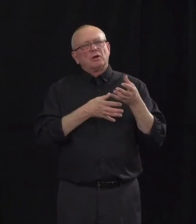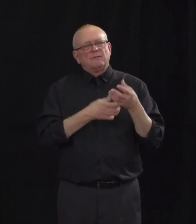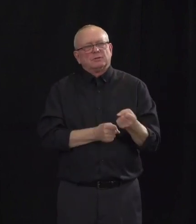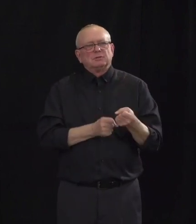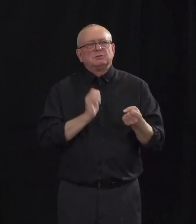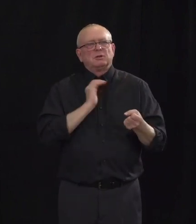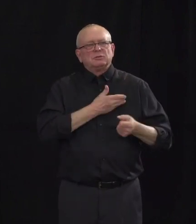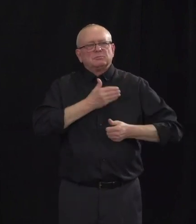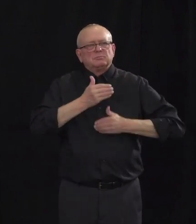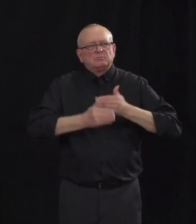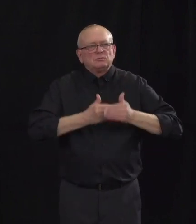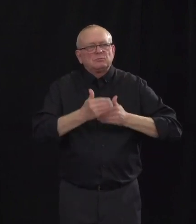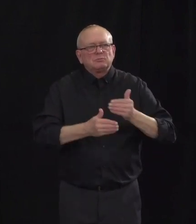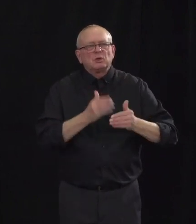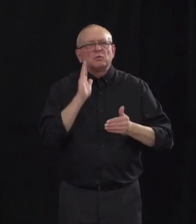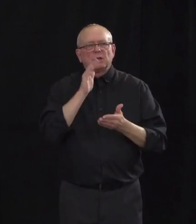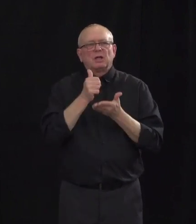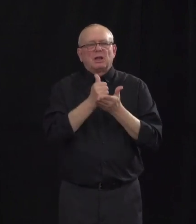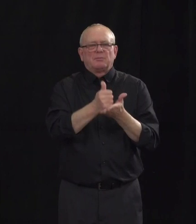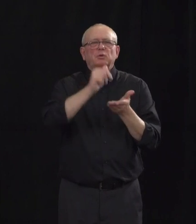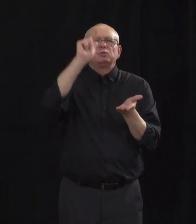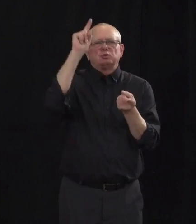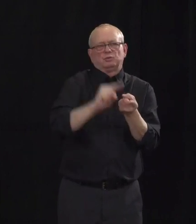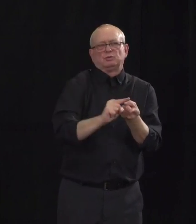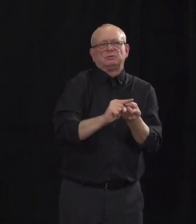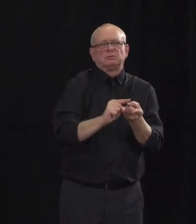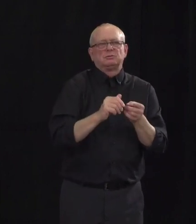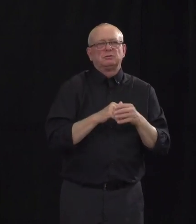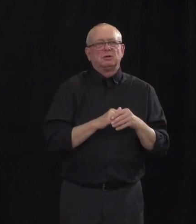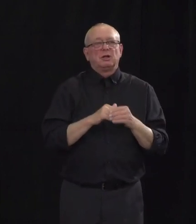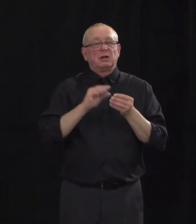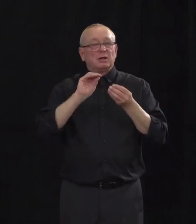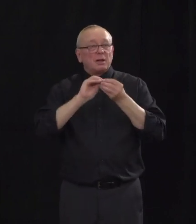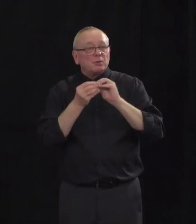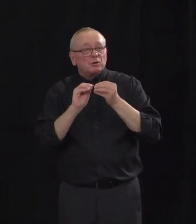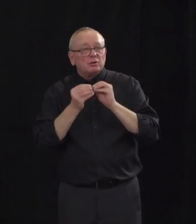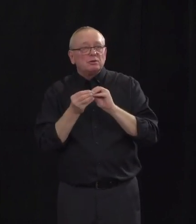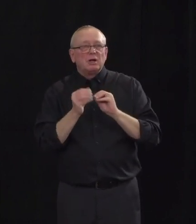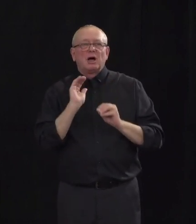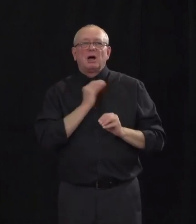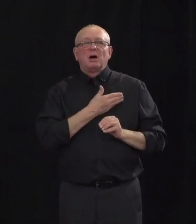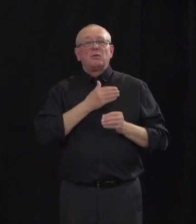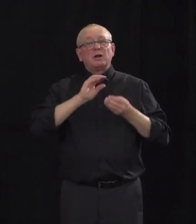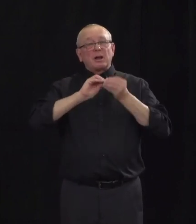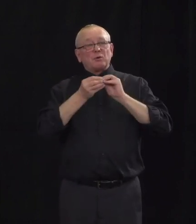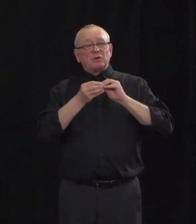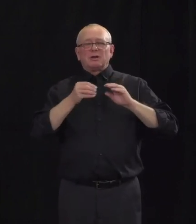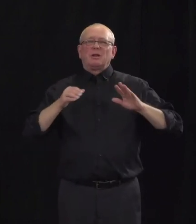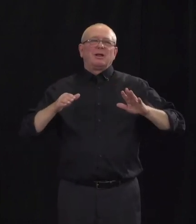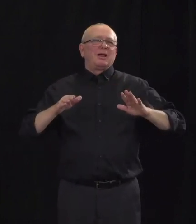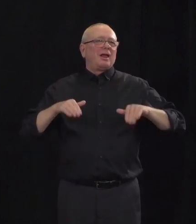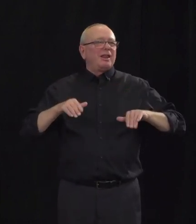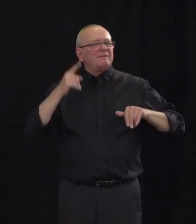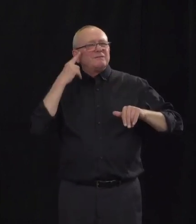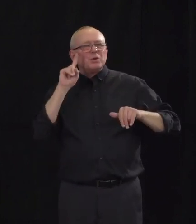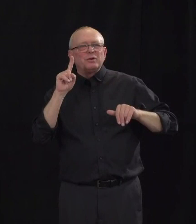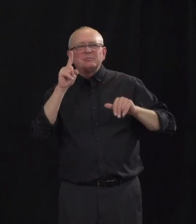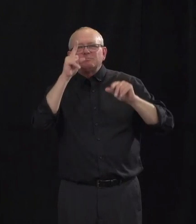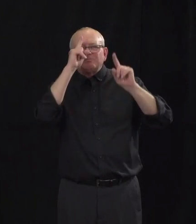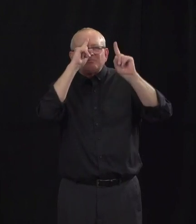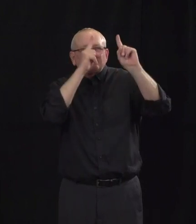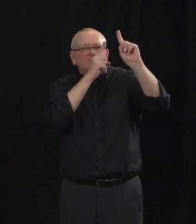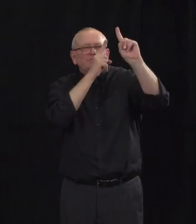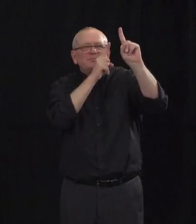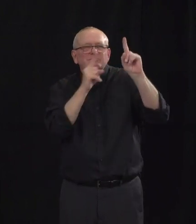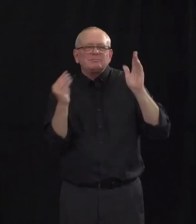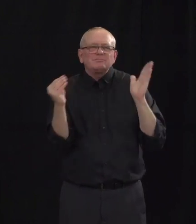than we have. So they've been able to use their actual data and their own transmission data to be able to feed into that,